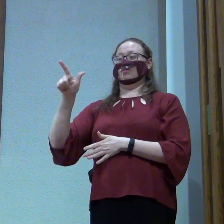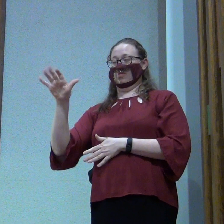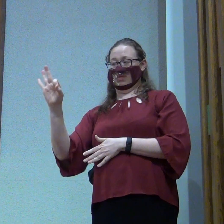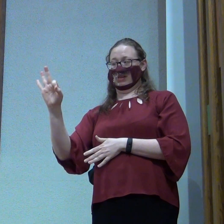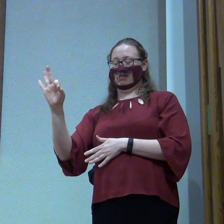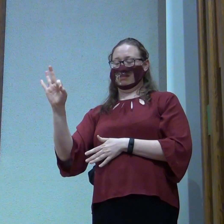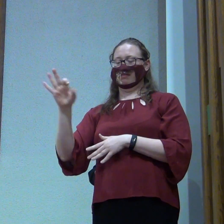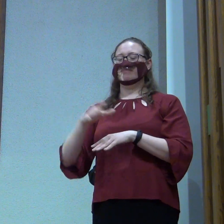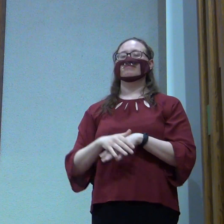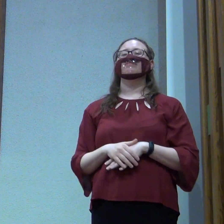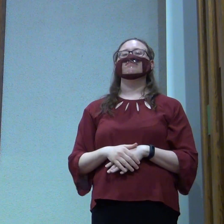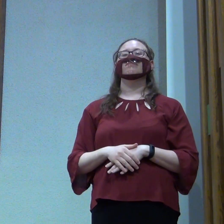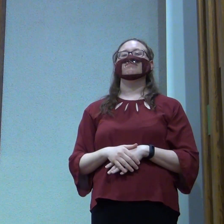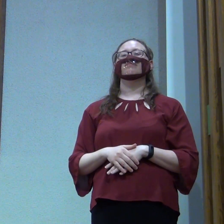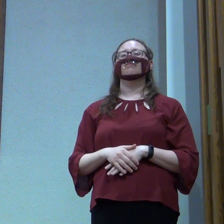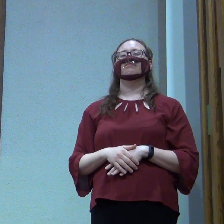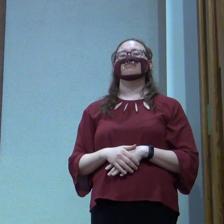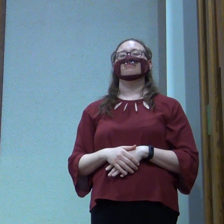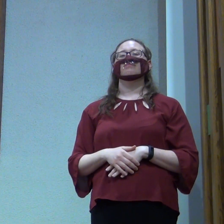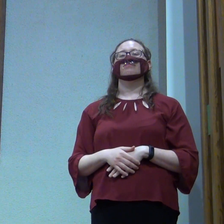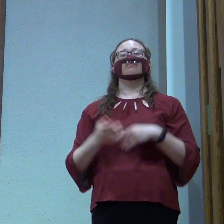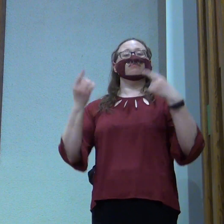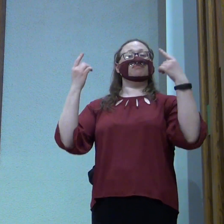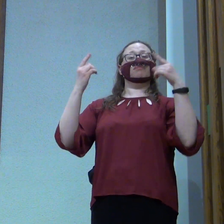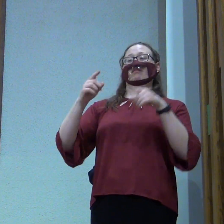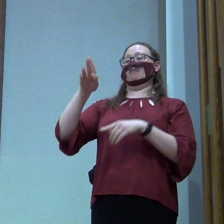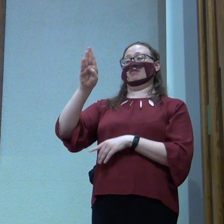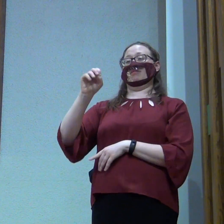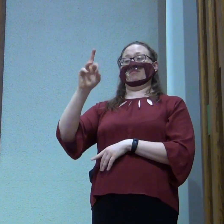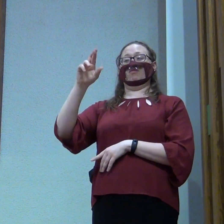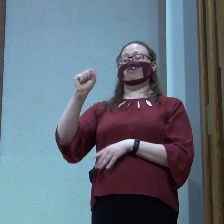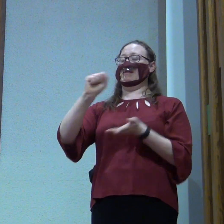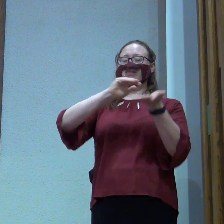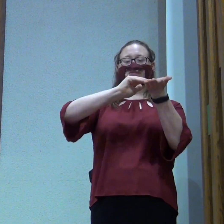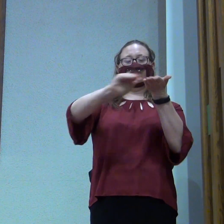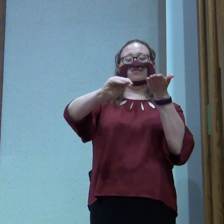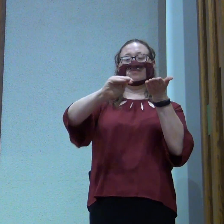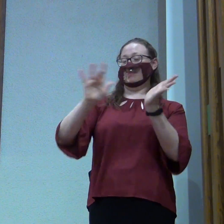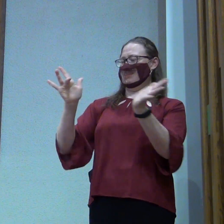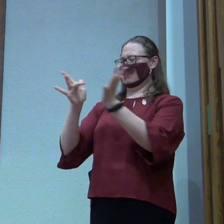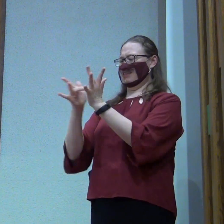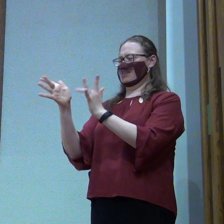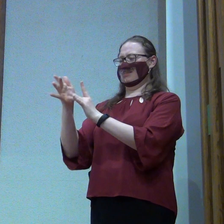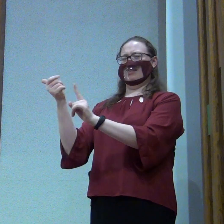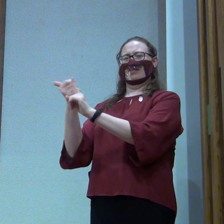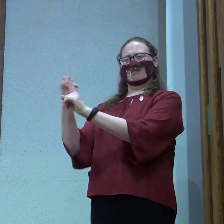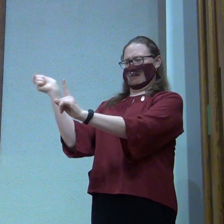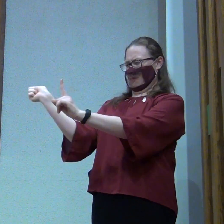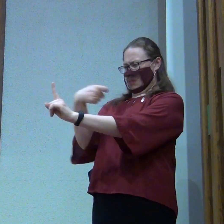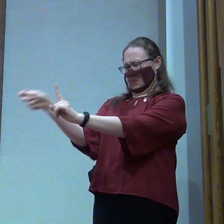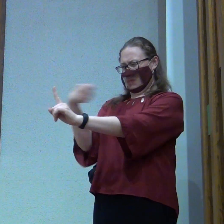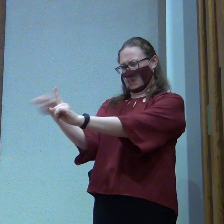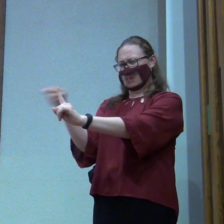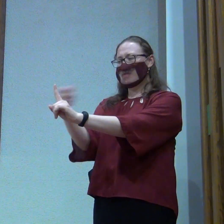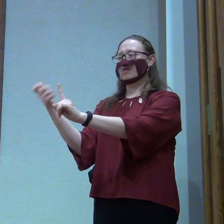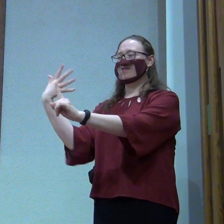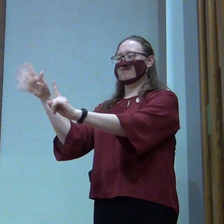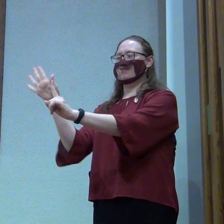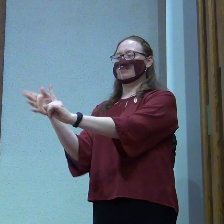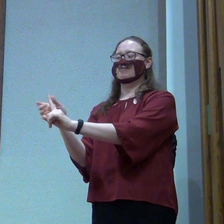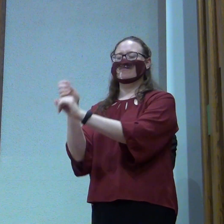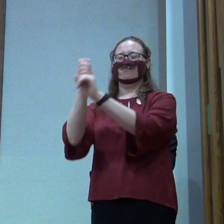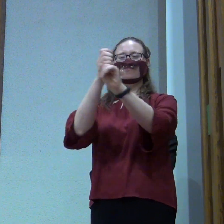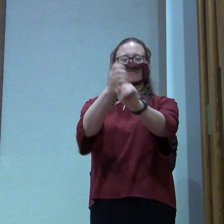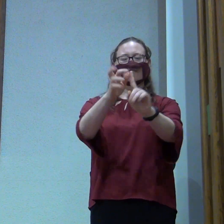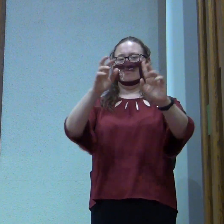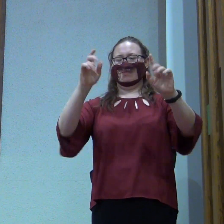29. Then he released Barabbas to them, but he had Jesus flogged and handed him over to be